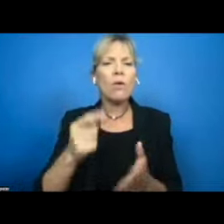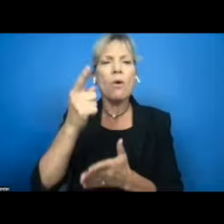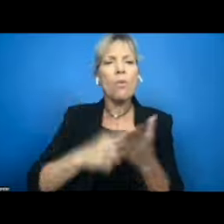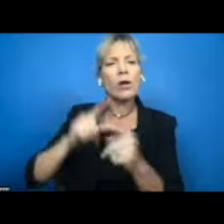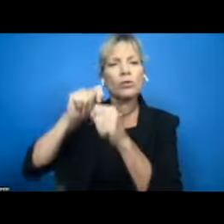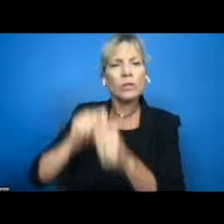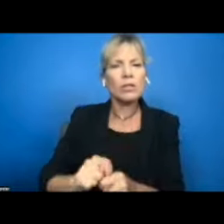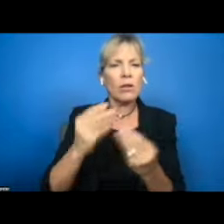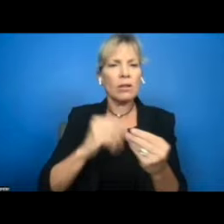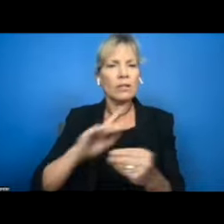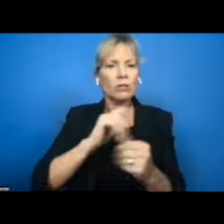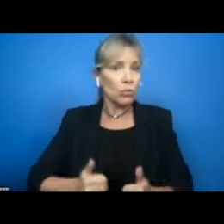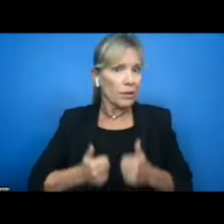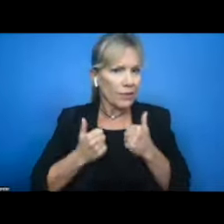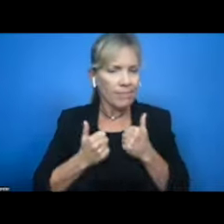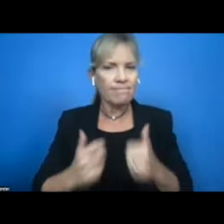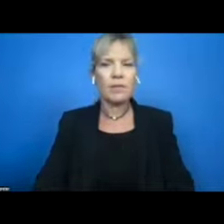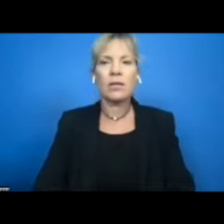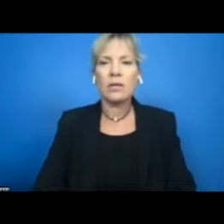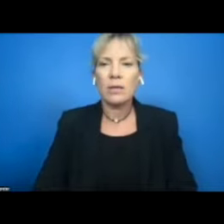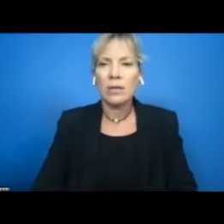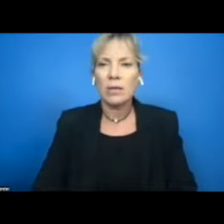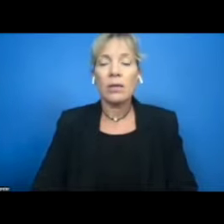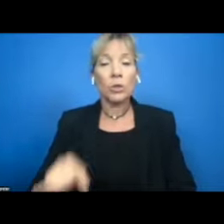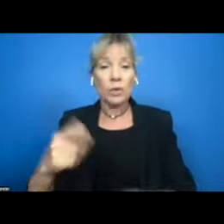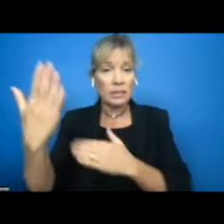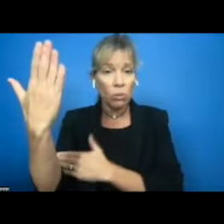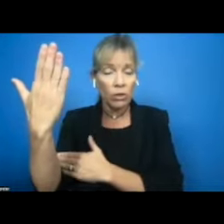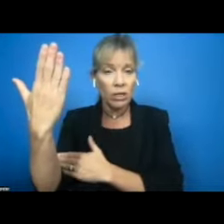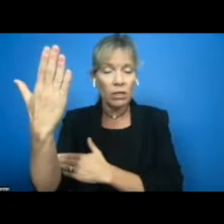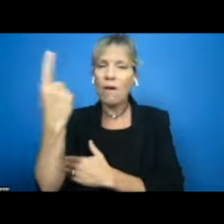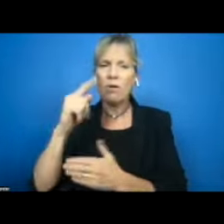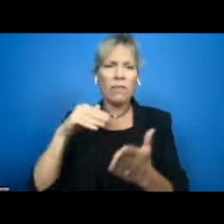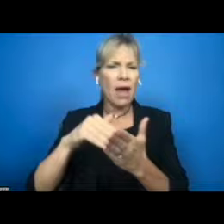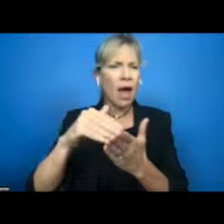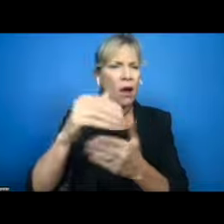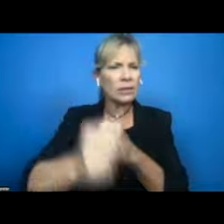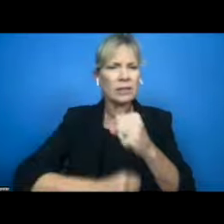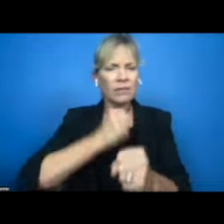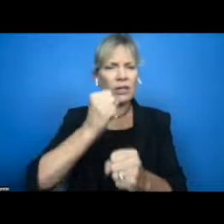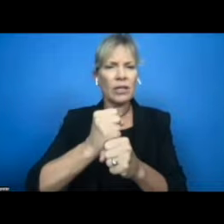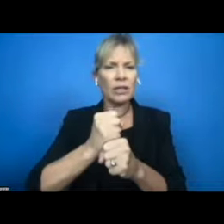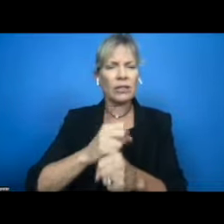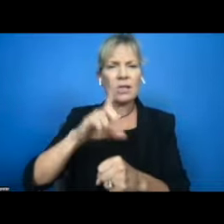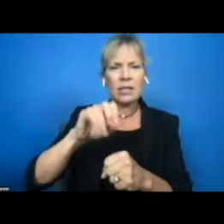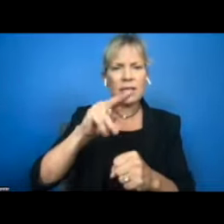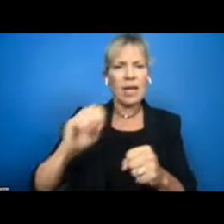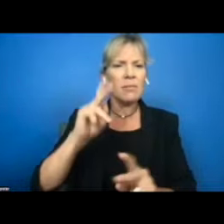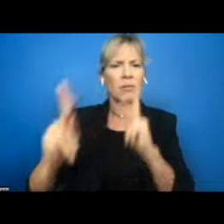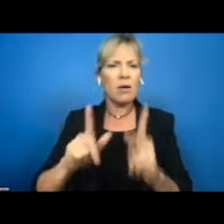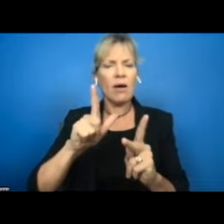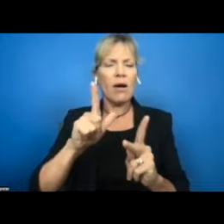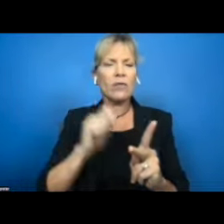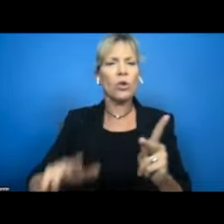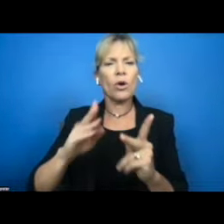traditional lands you may reside on. So this morning, for thousands of years, the Dene people of the Lower Tanana